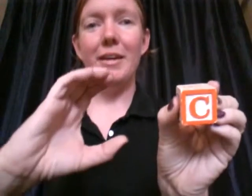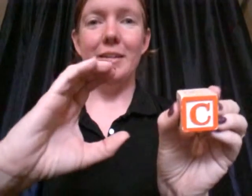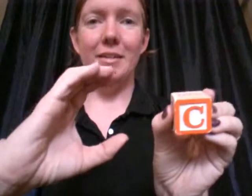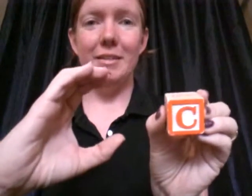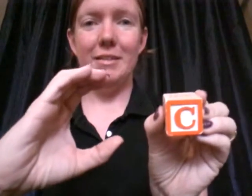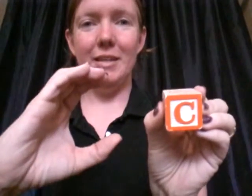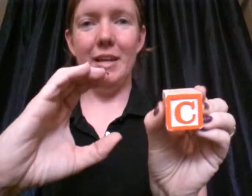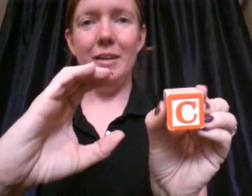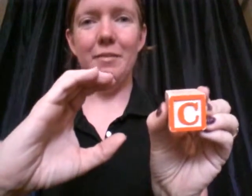C